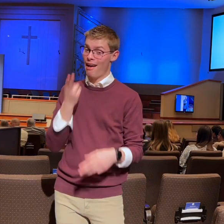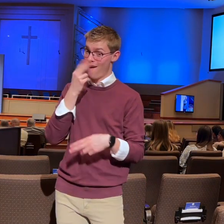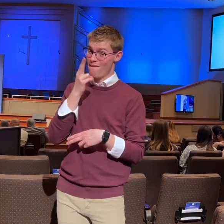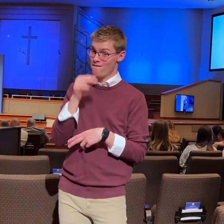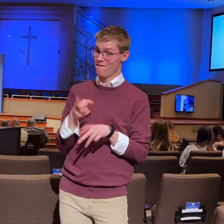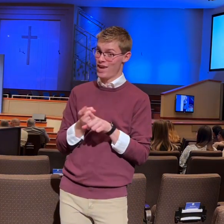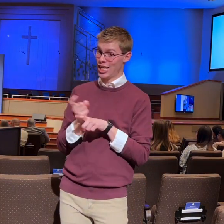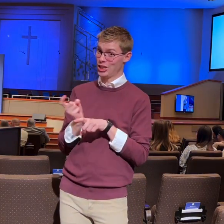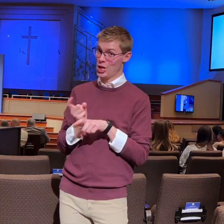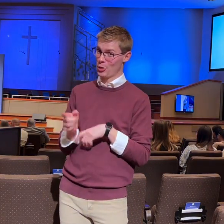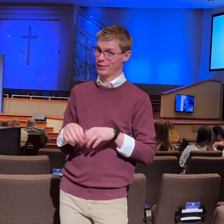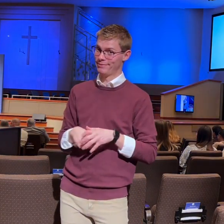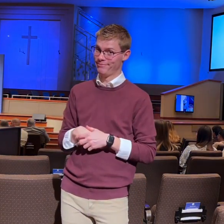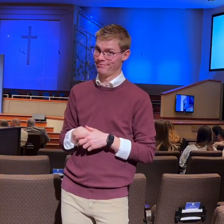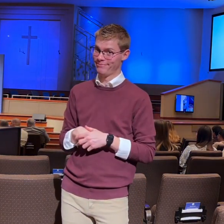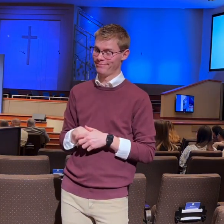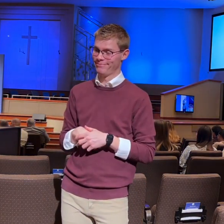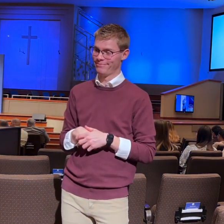there.